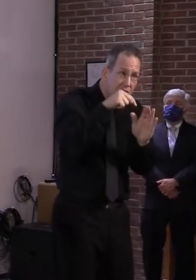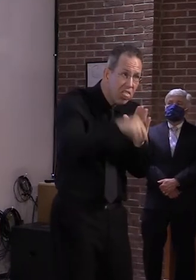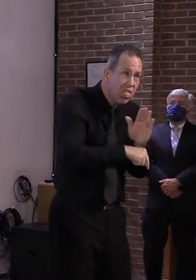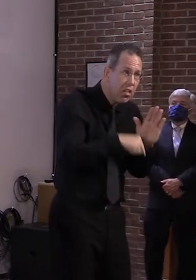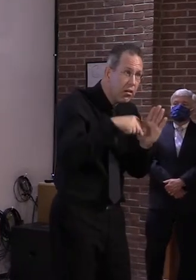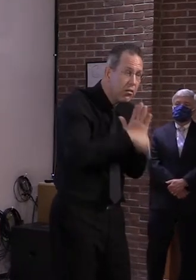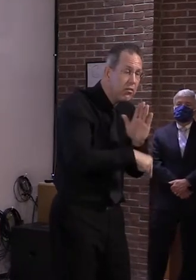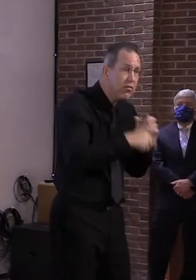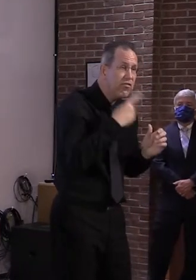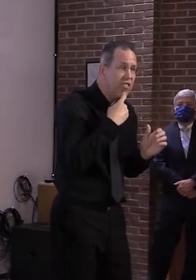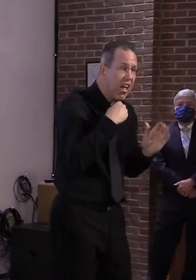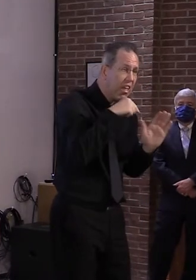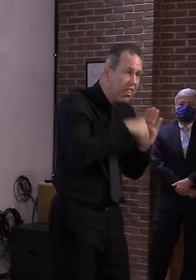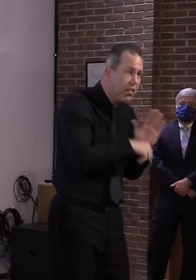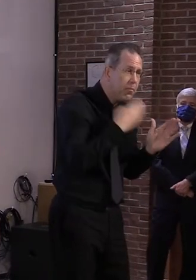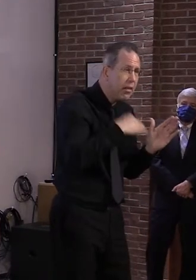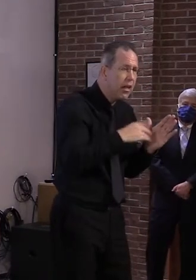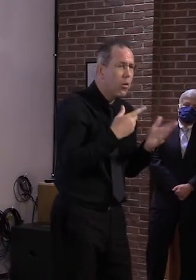Thank you.